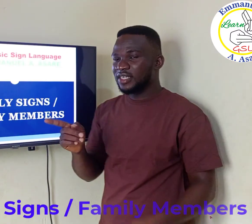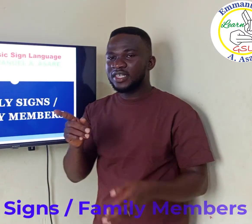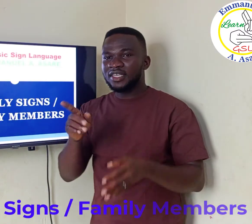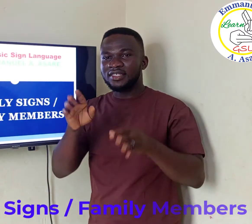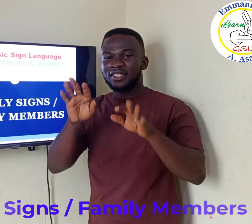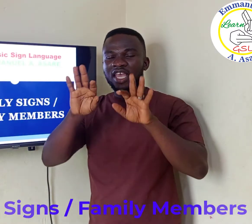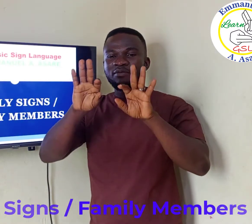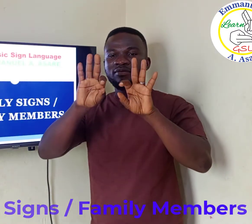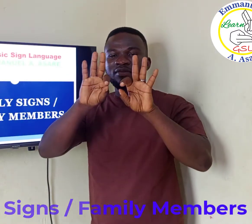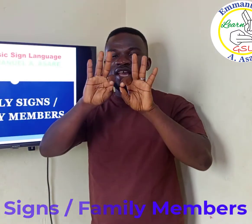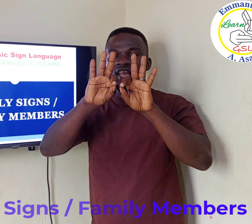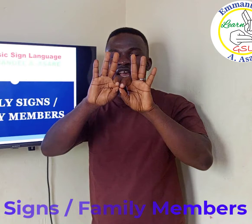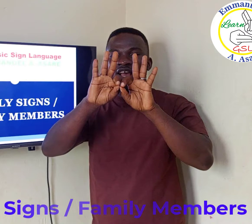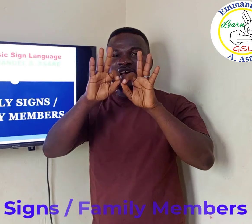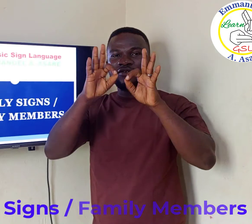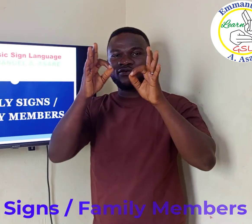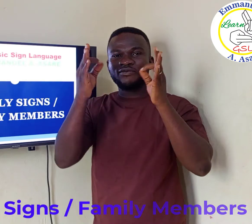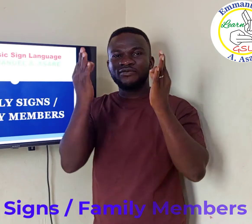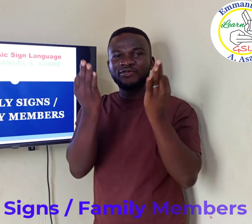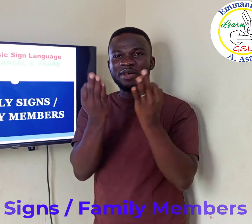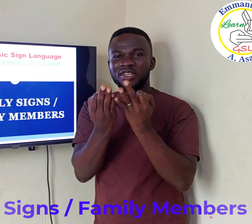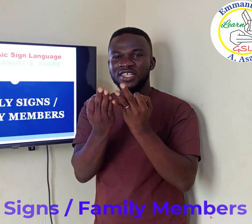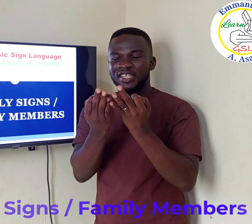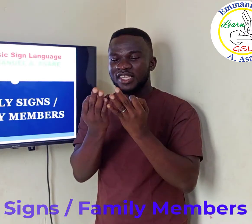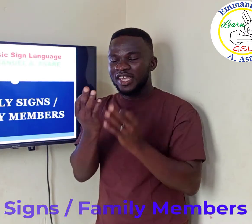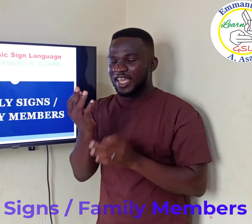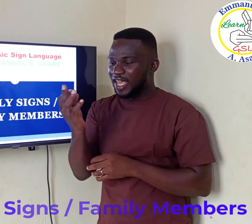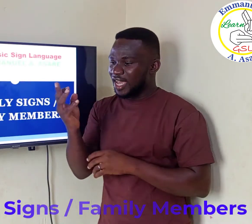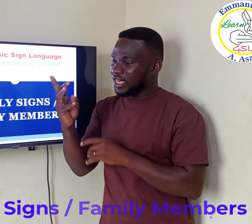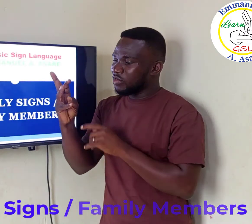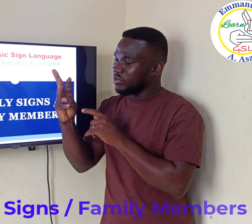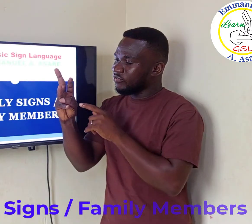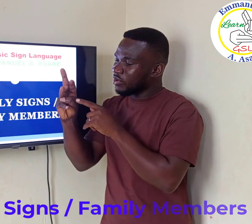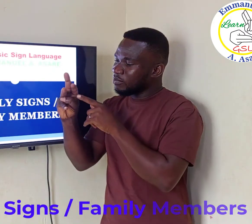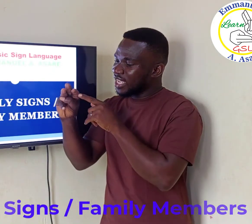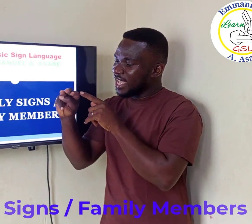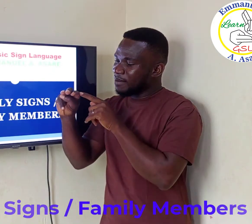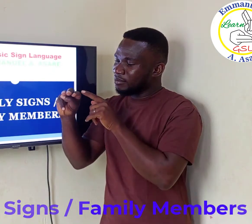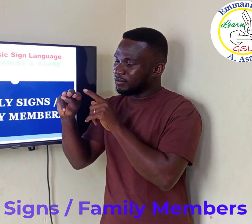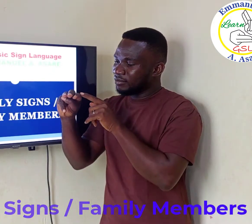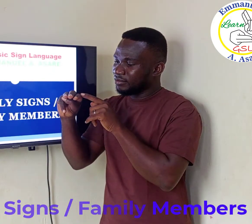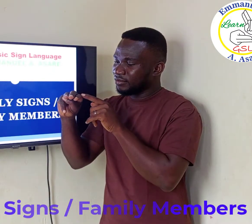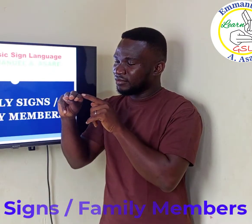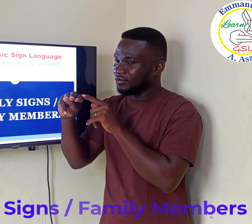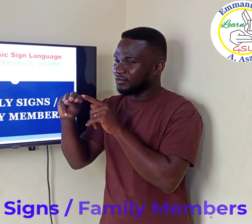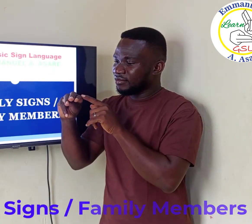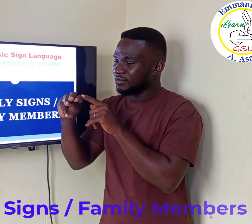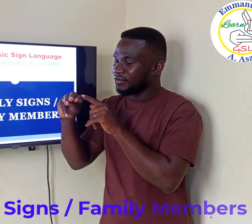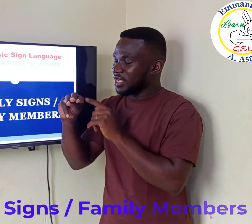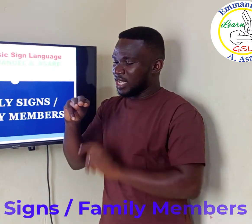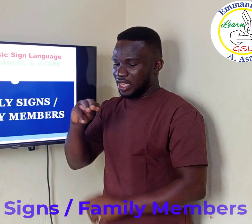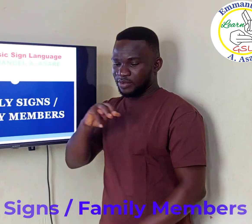the same family, and then we form the M and we